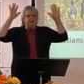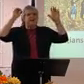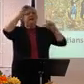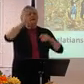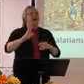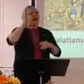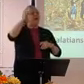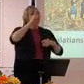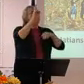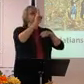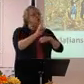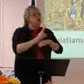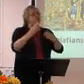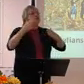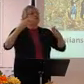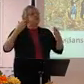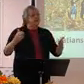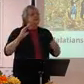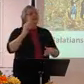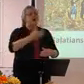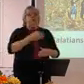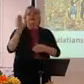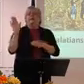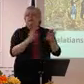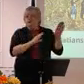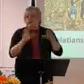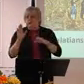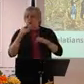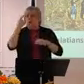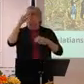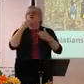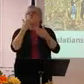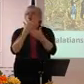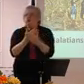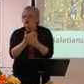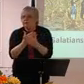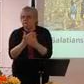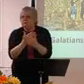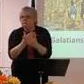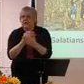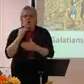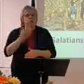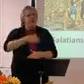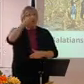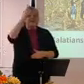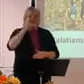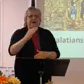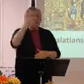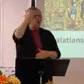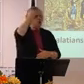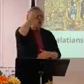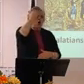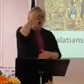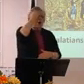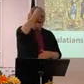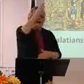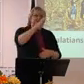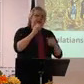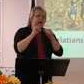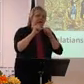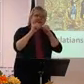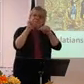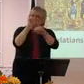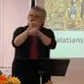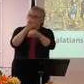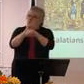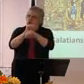will use those things that we do for good. And we never know, as God continues to work,